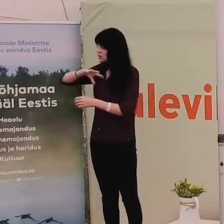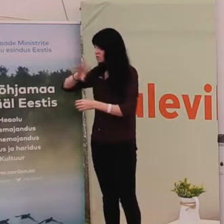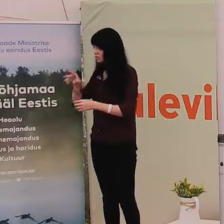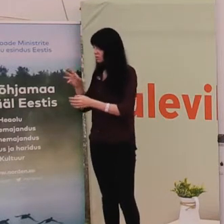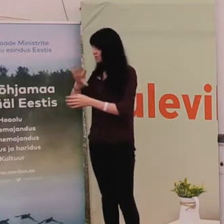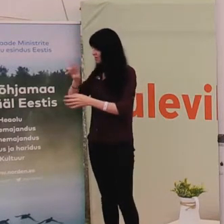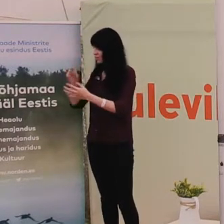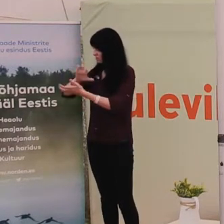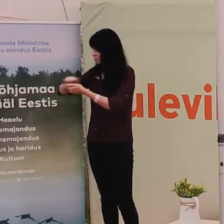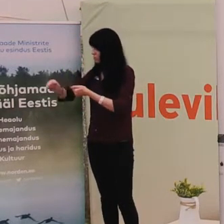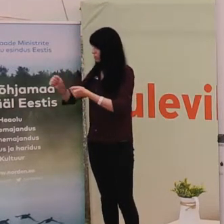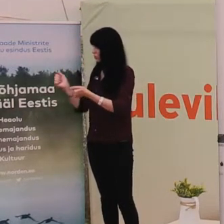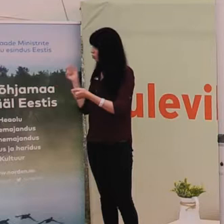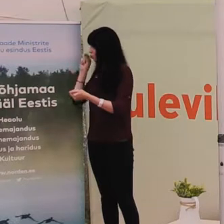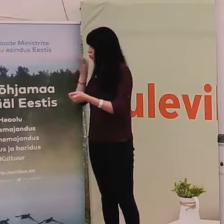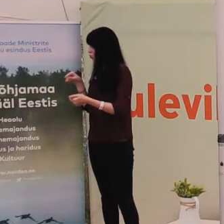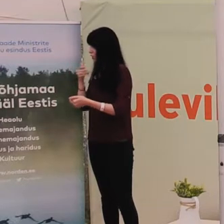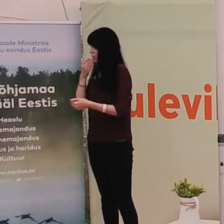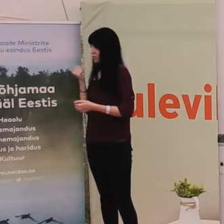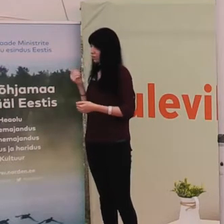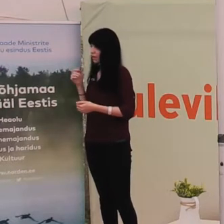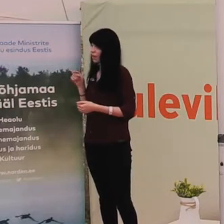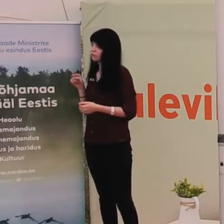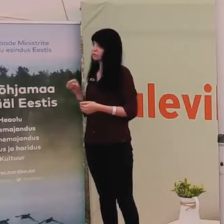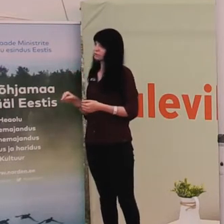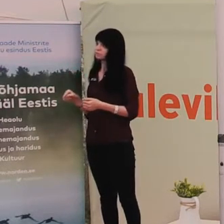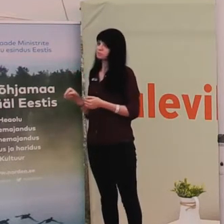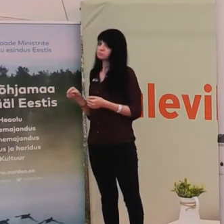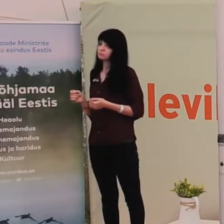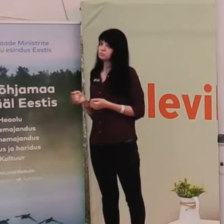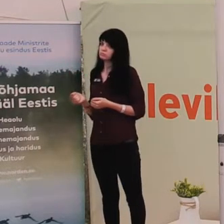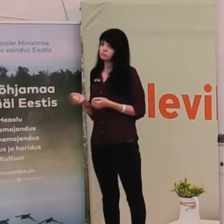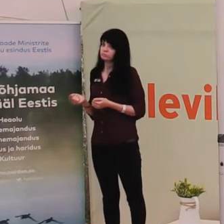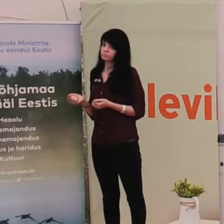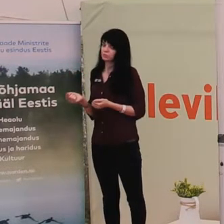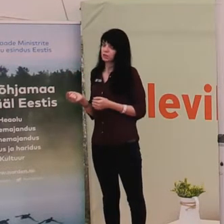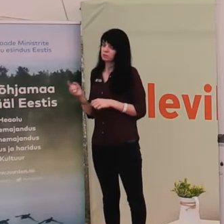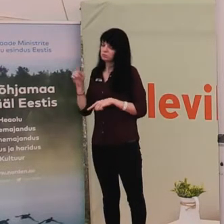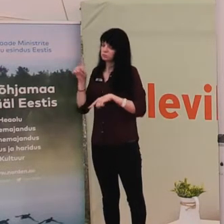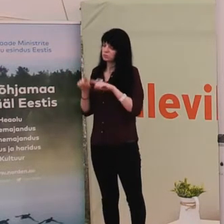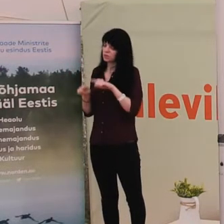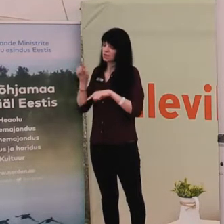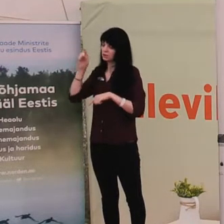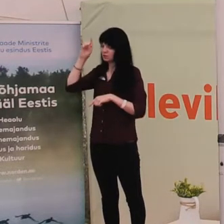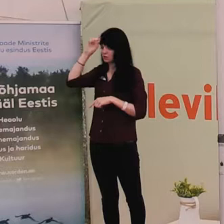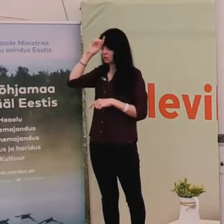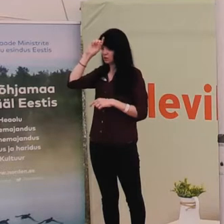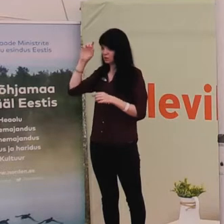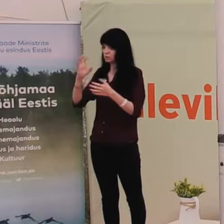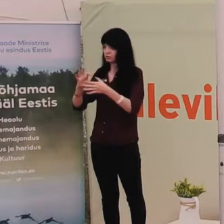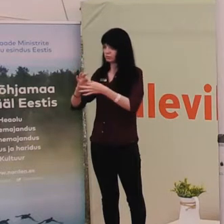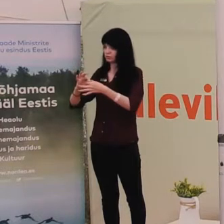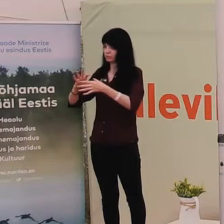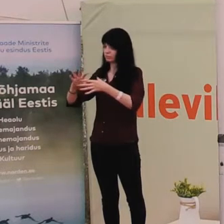industrial countries, actually the decoupling is happening silently and slowly, but still. But